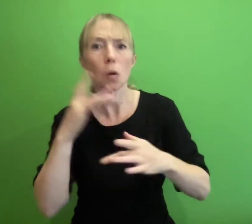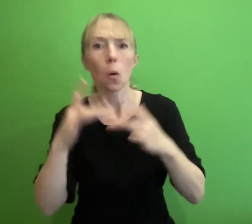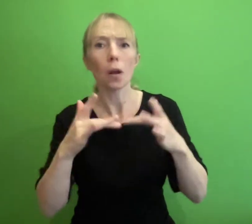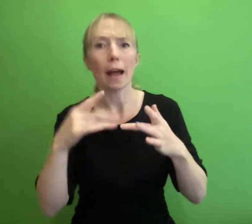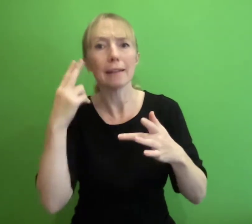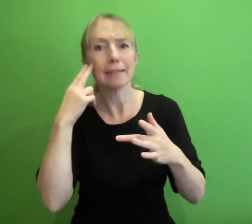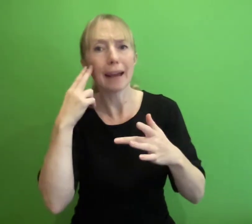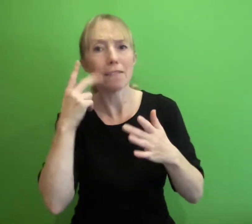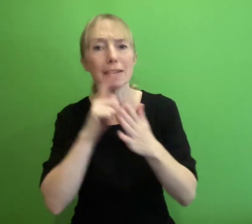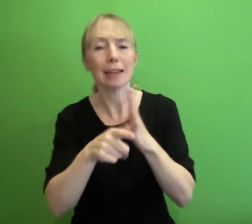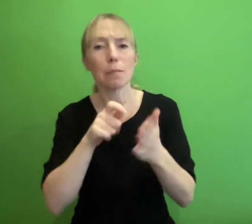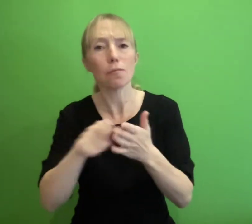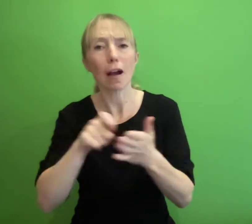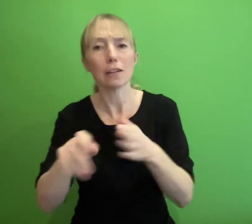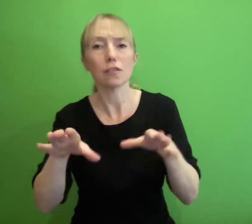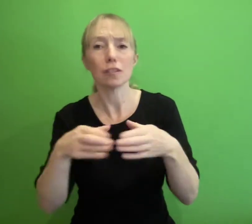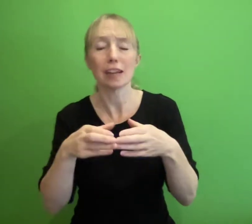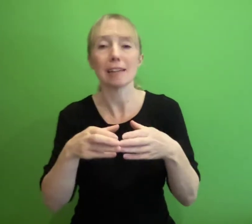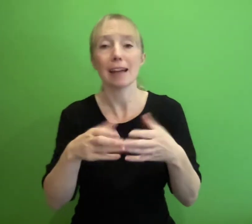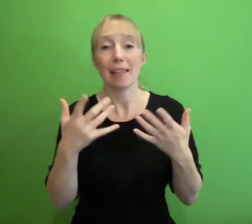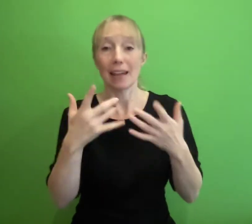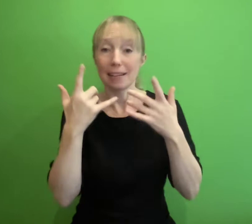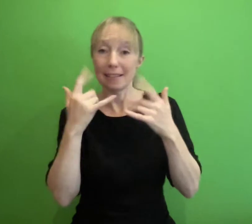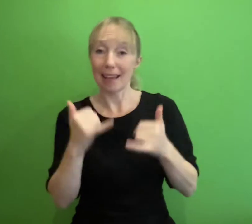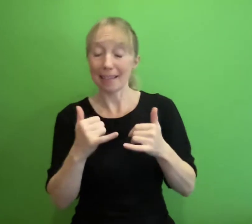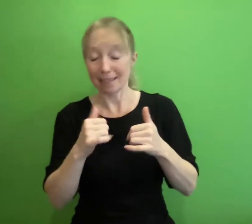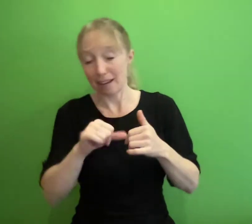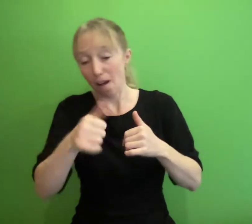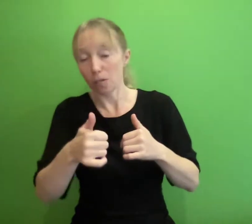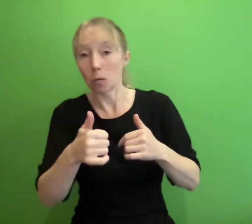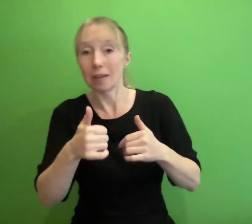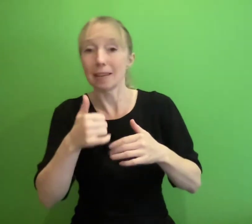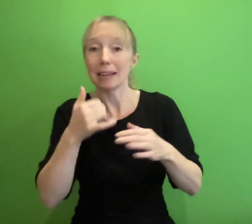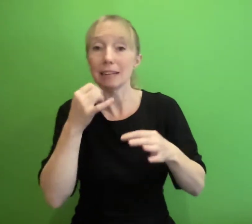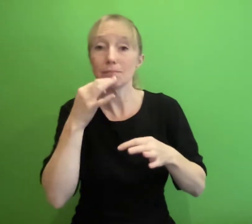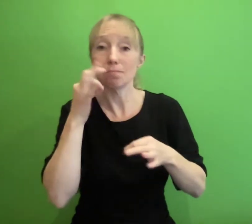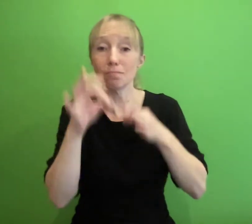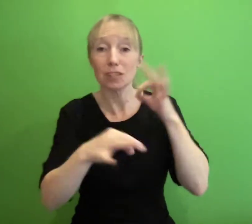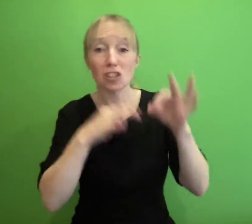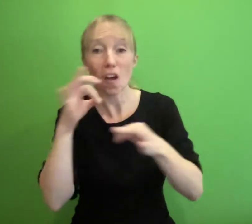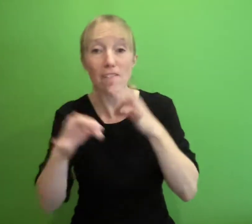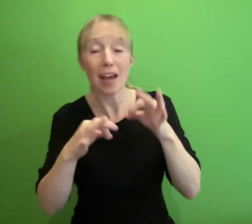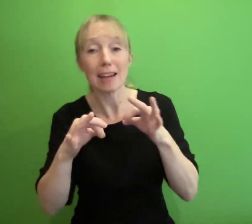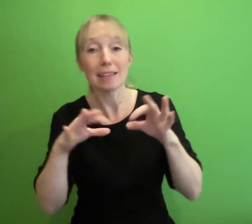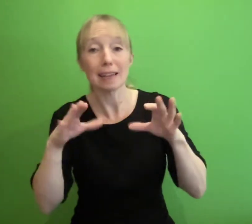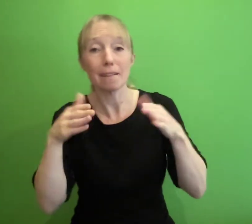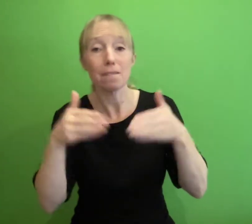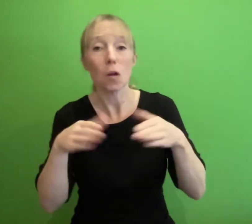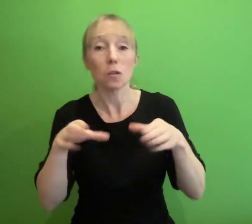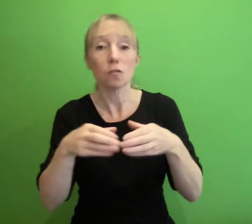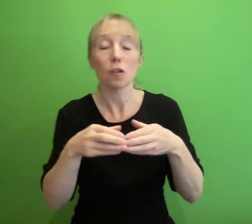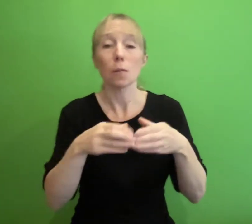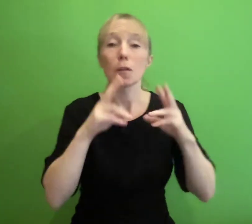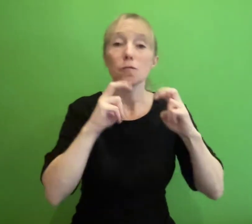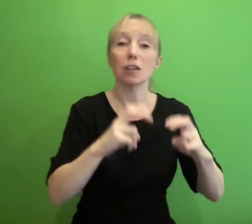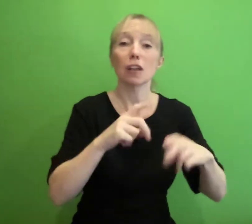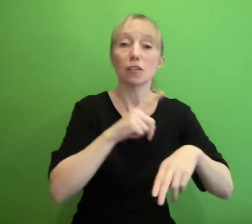in the subsequent surveys and focus groups. The research period was between June and October